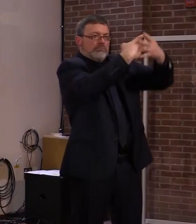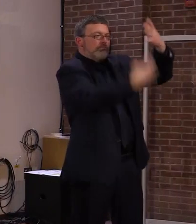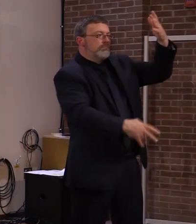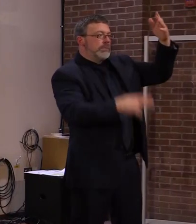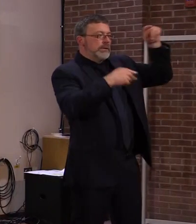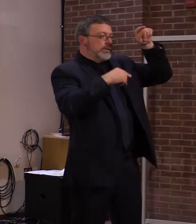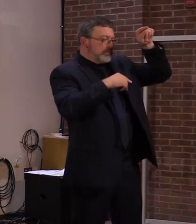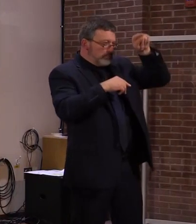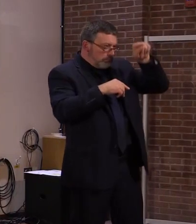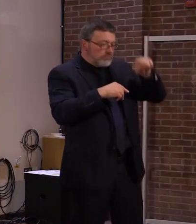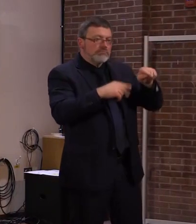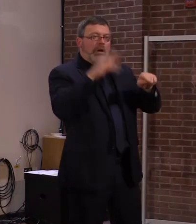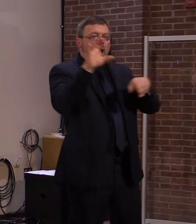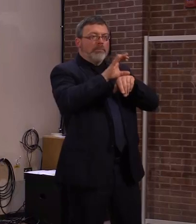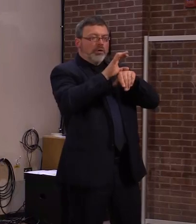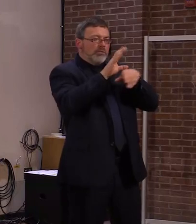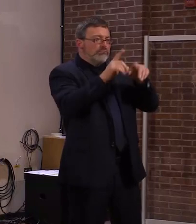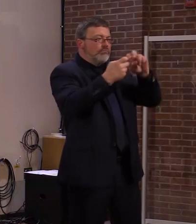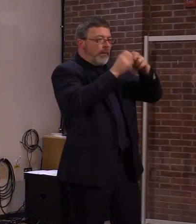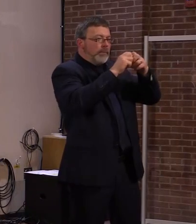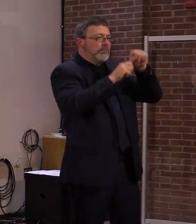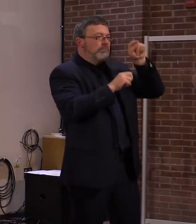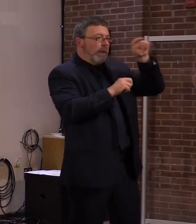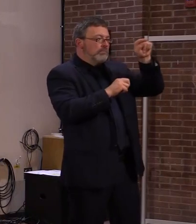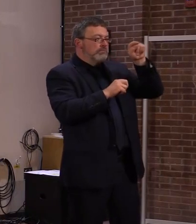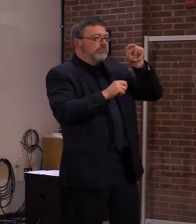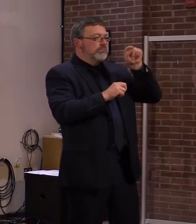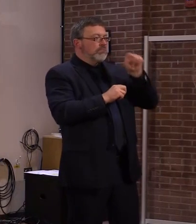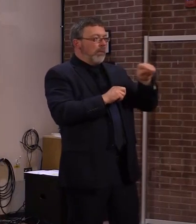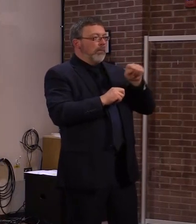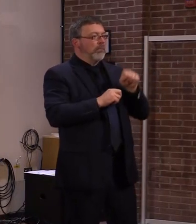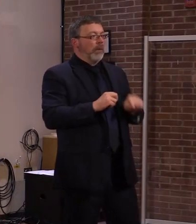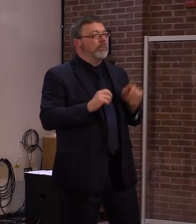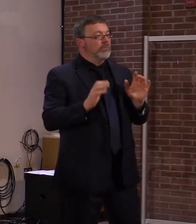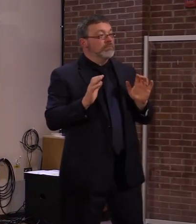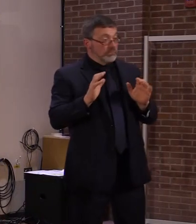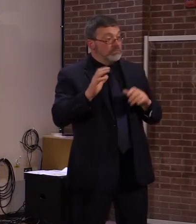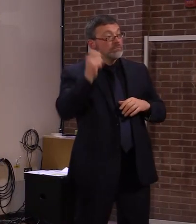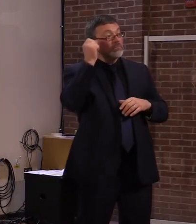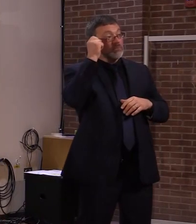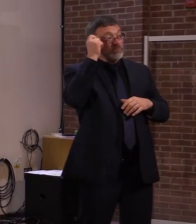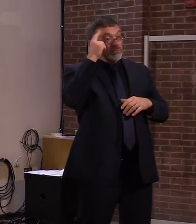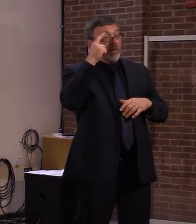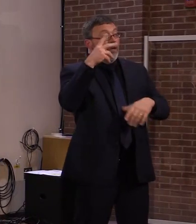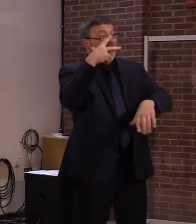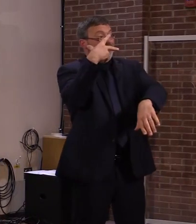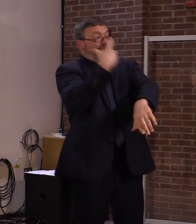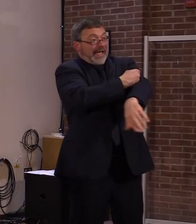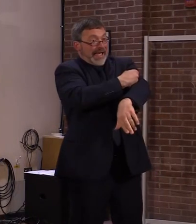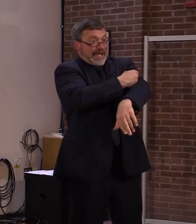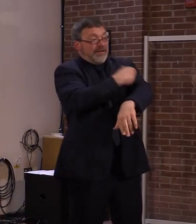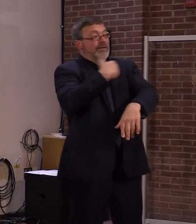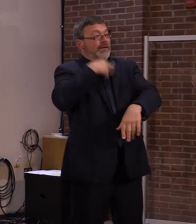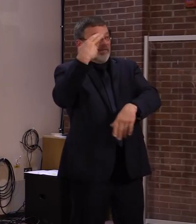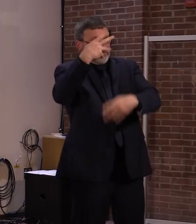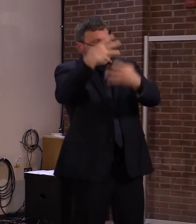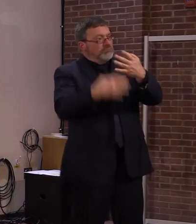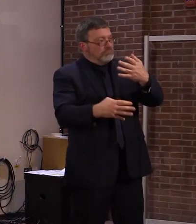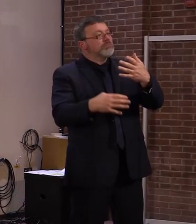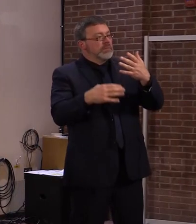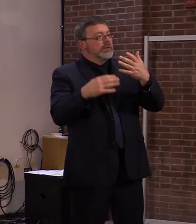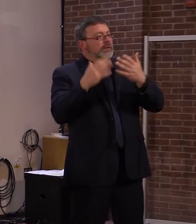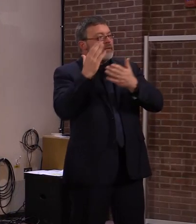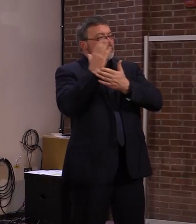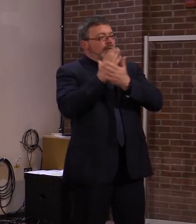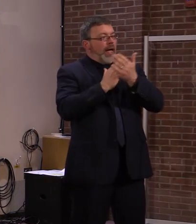hit the button or the click on the button next to your vaccination history, and it will bring you right in. Some people are clicking on a